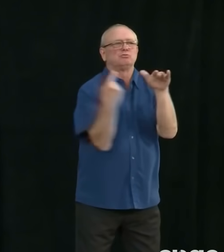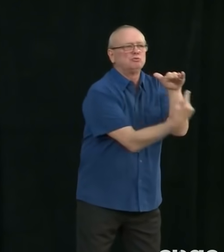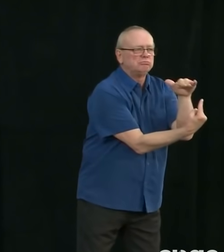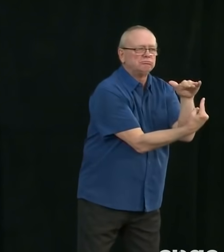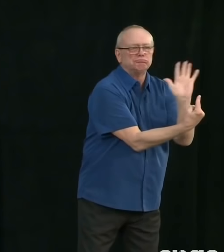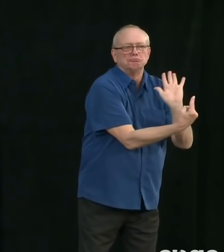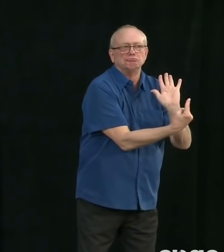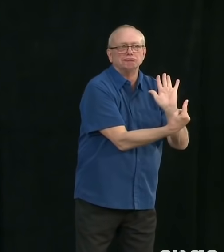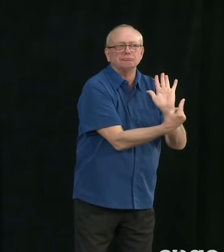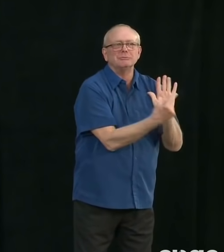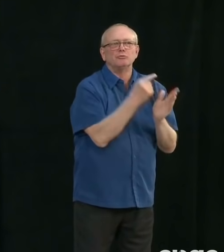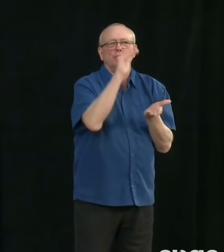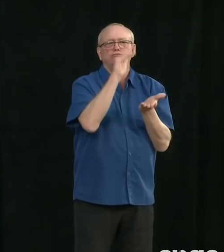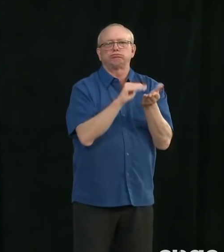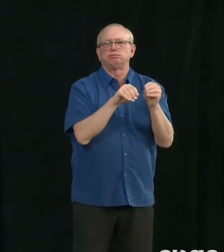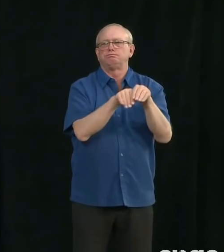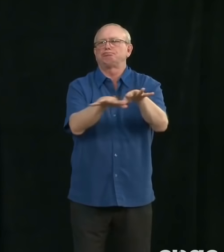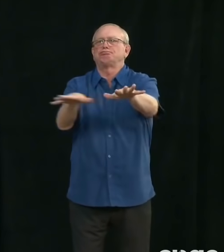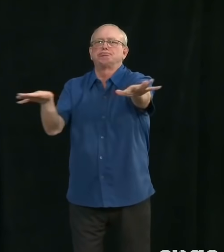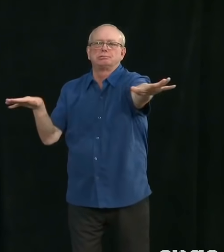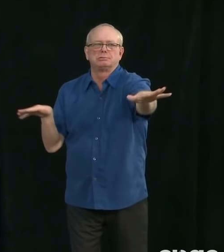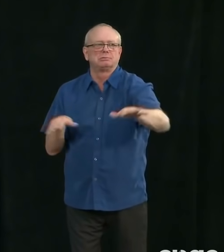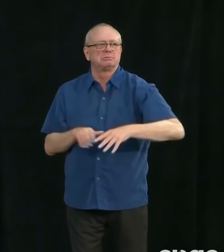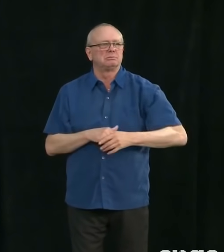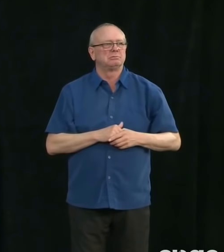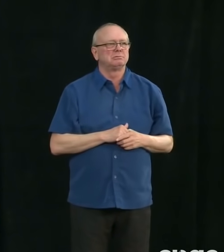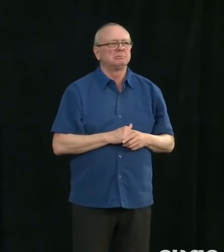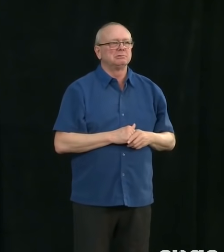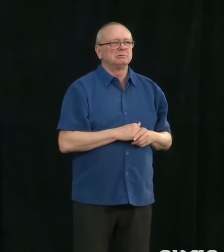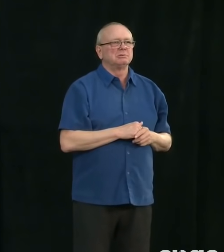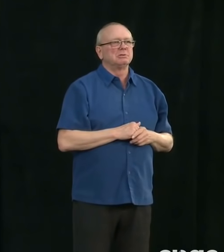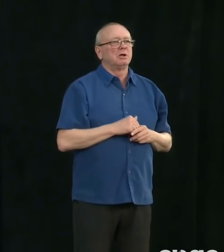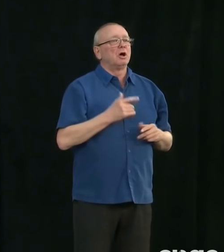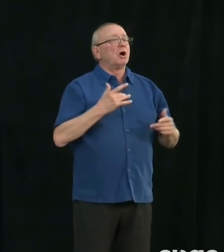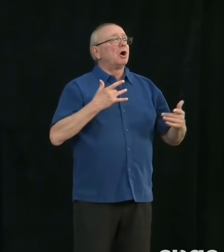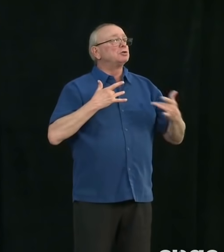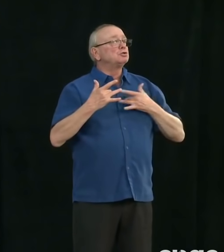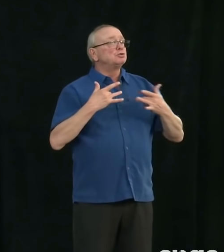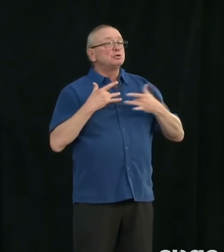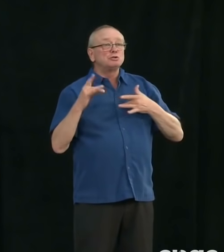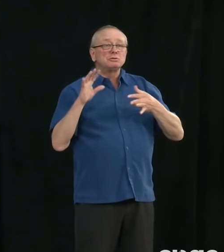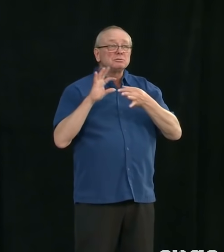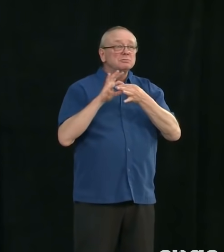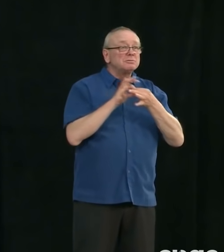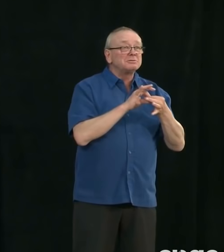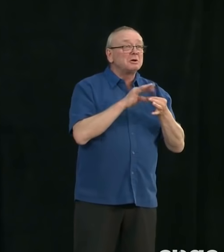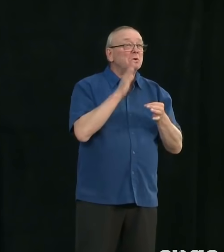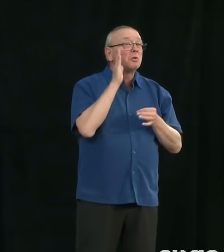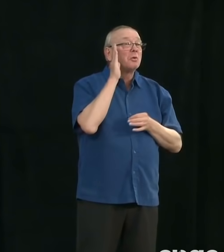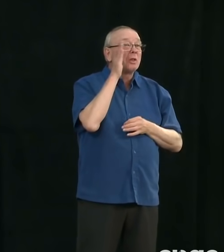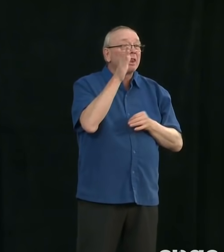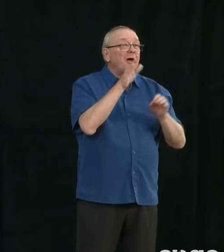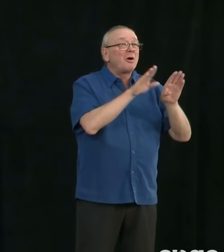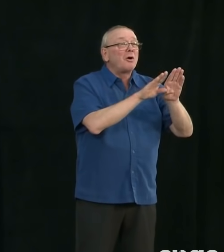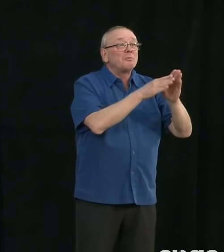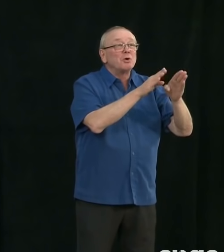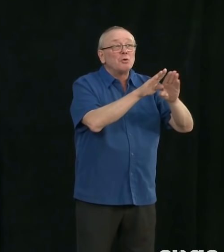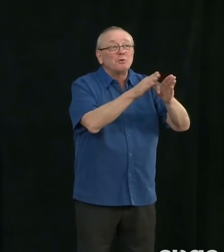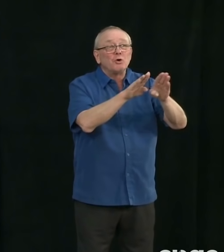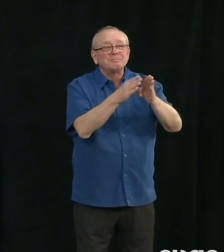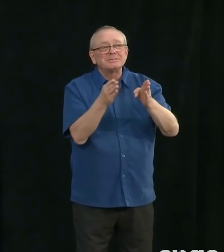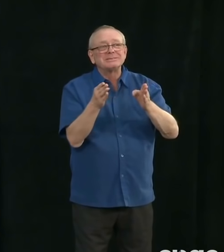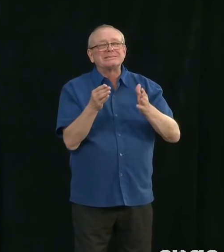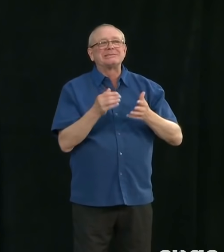whether or not this is a concerning factor as we approach our relaunch, I think that it's important to know that people who